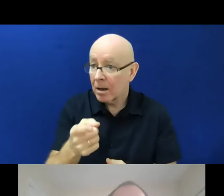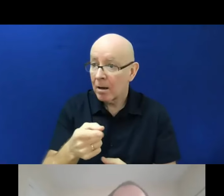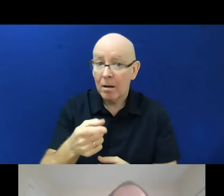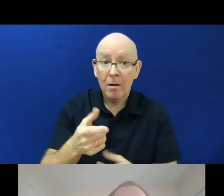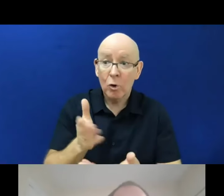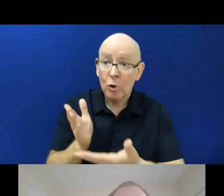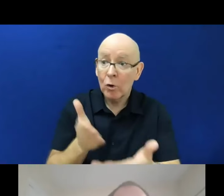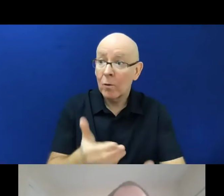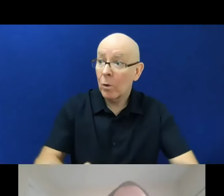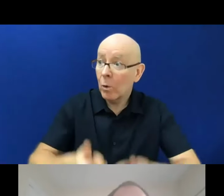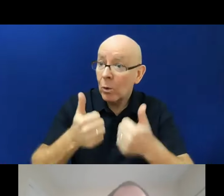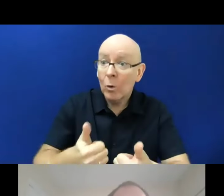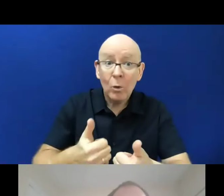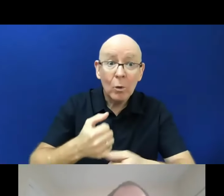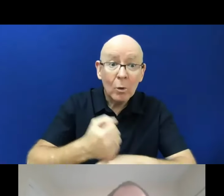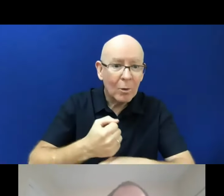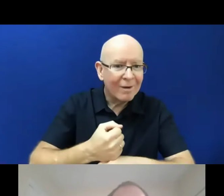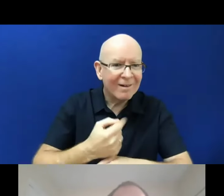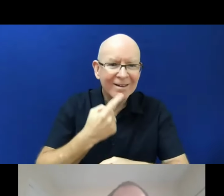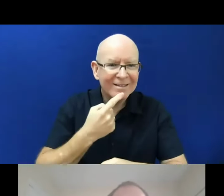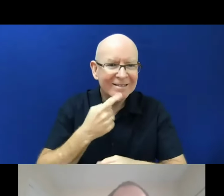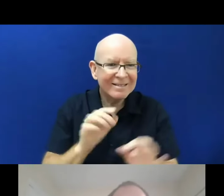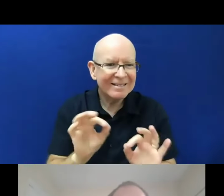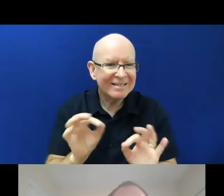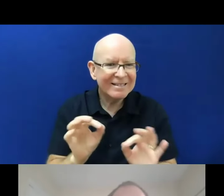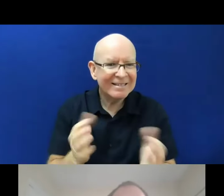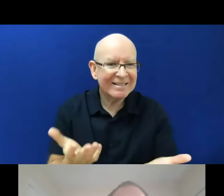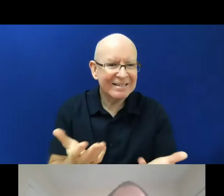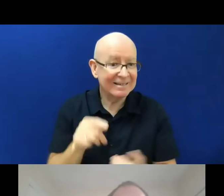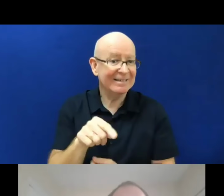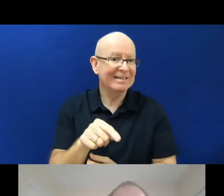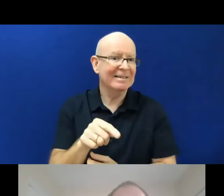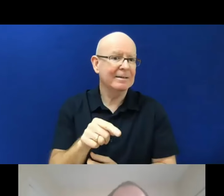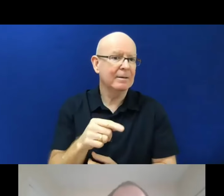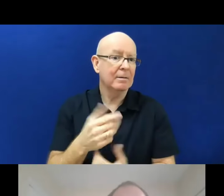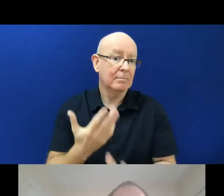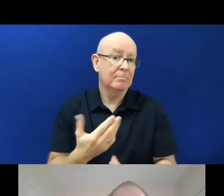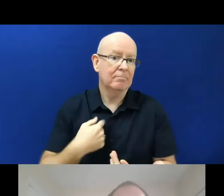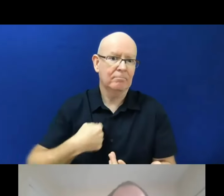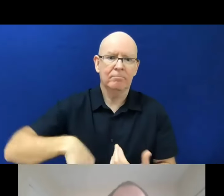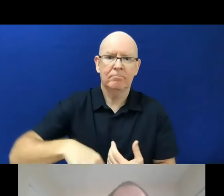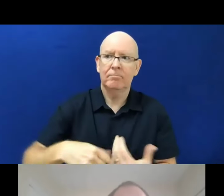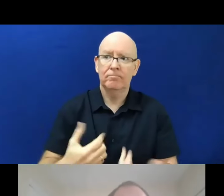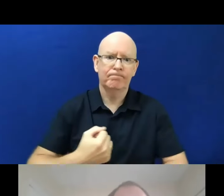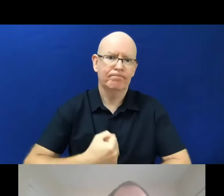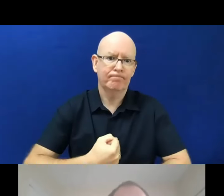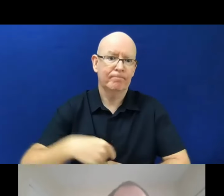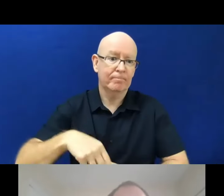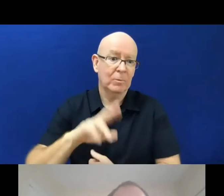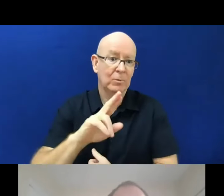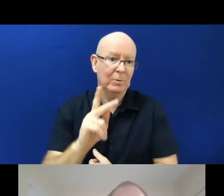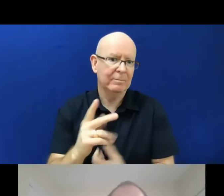from the person, their experiences, their solutions, and how we can structure services to help them